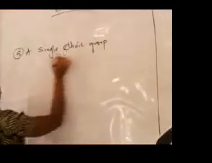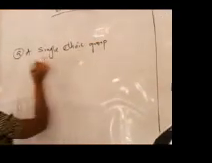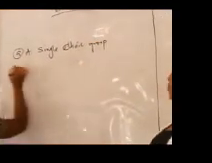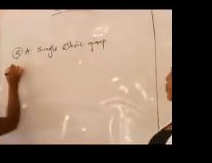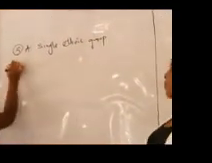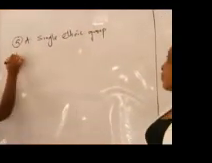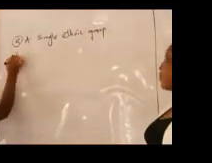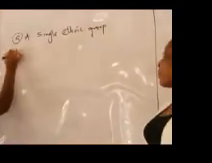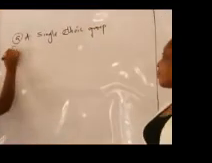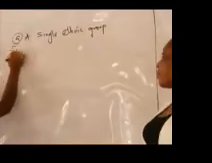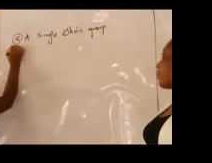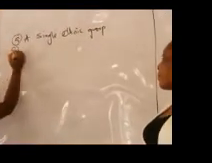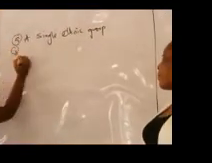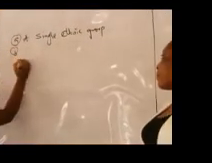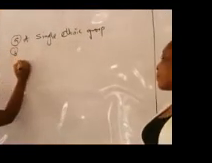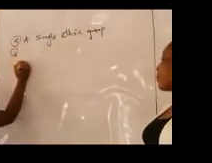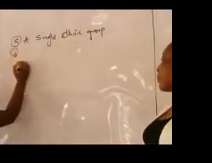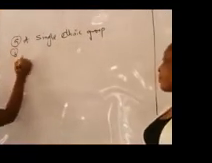B,